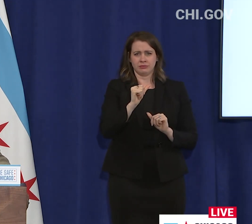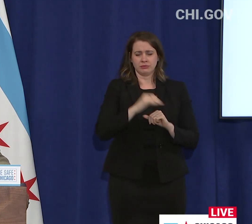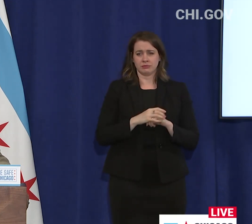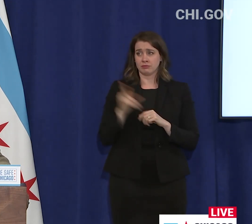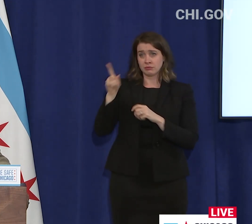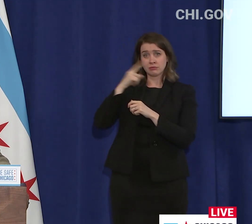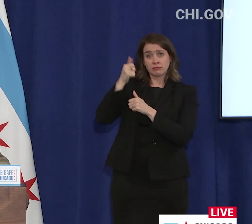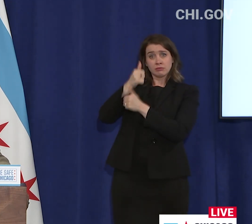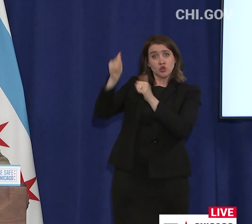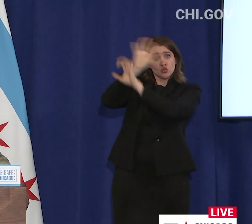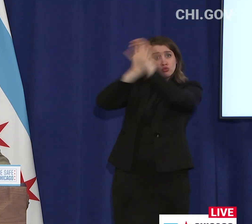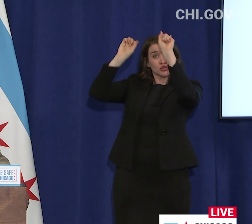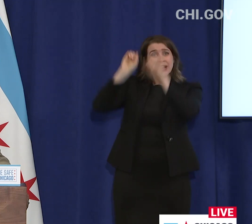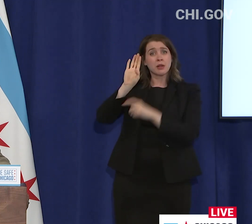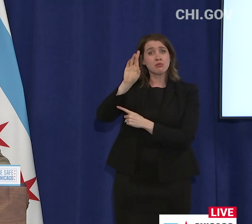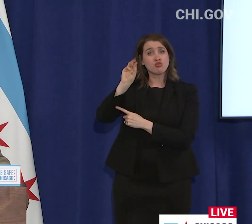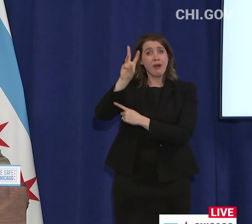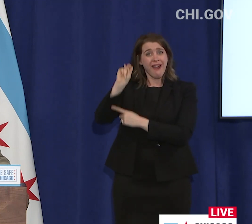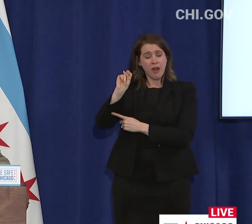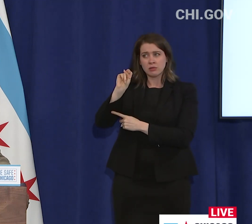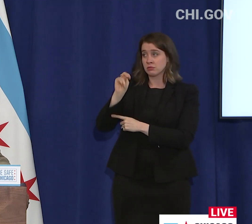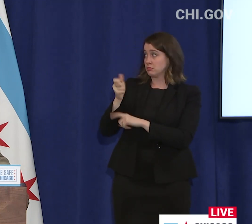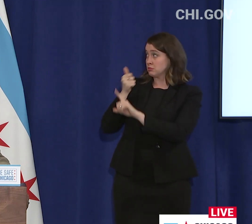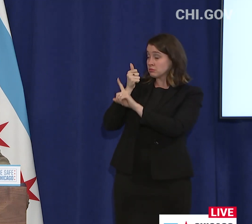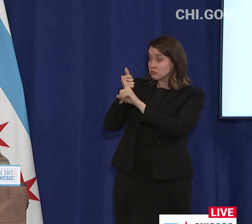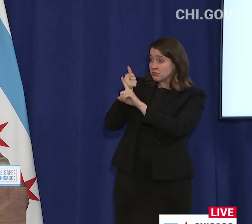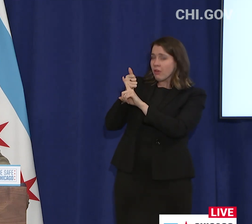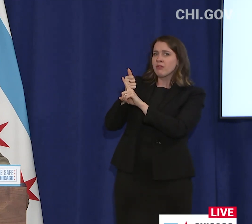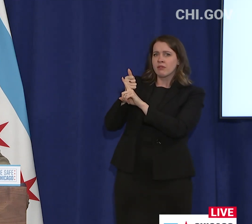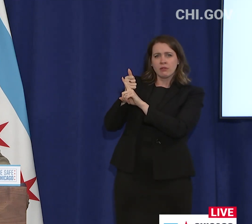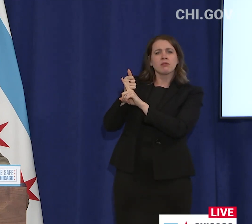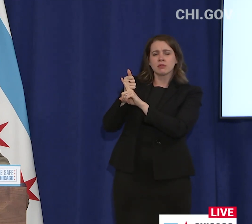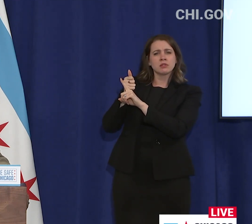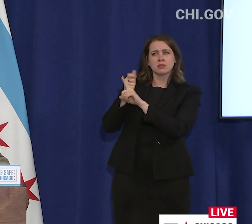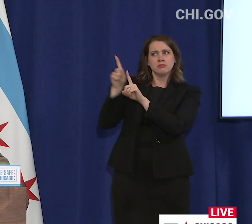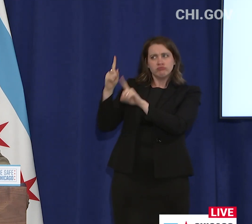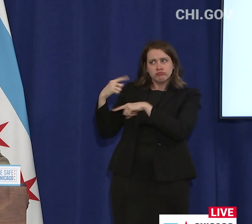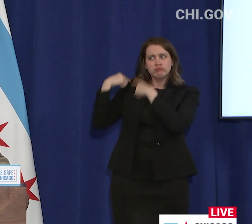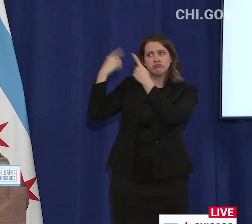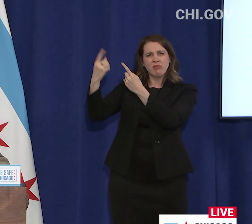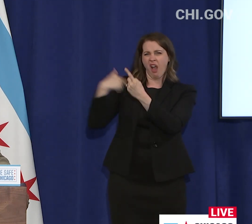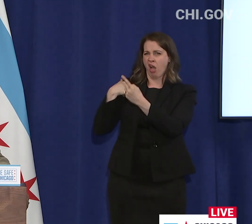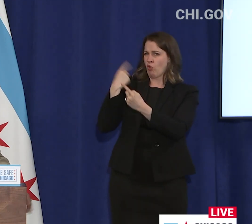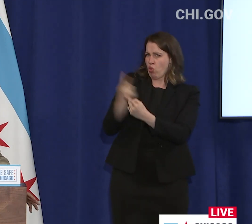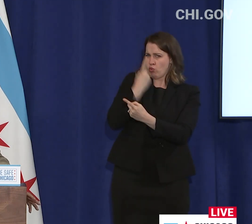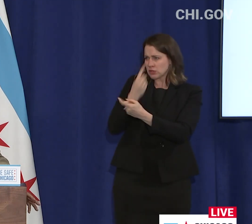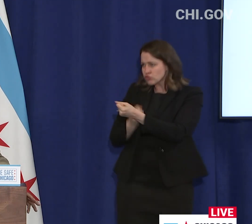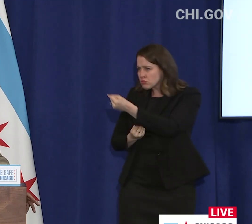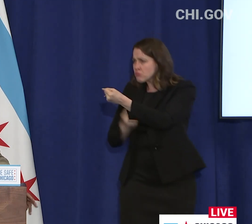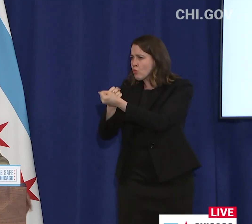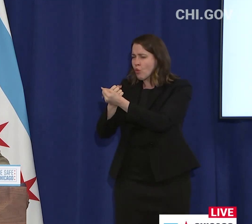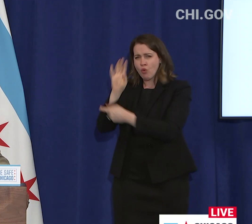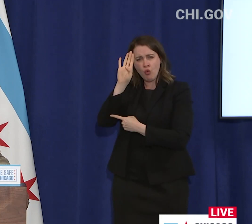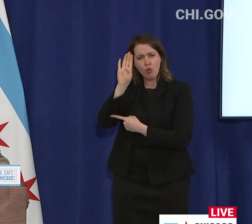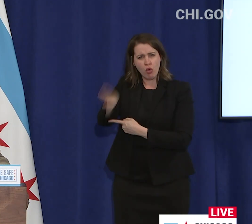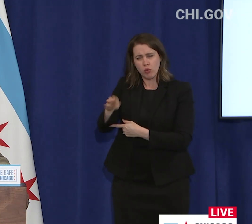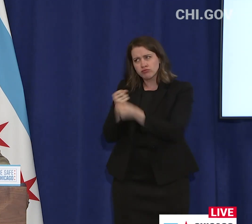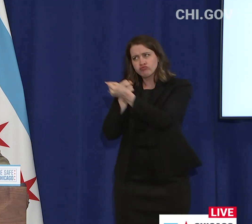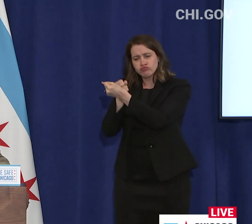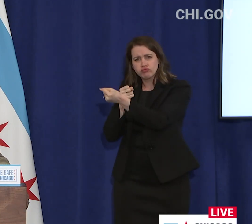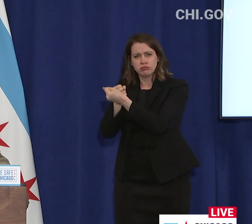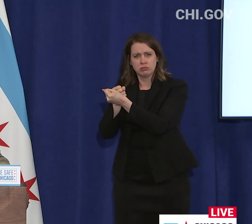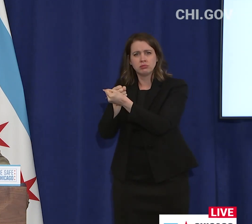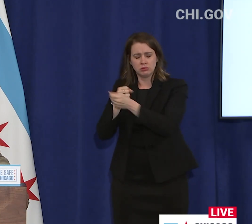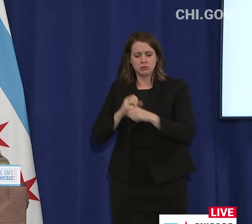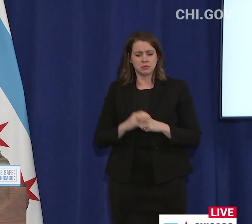Brown has and will continue to have my unflagging support, full stop. I